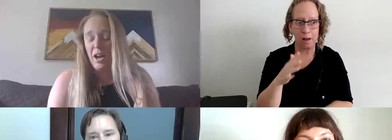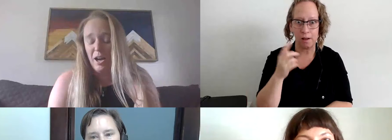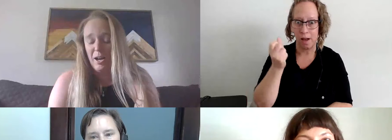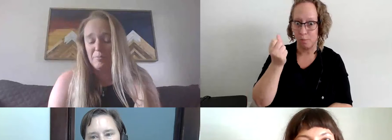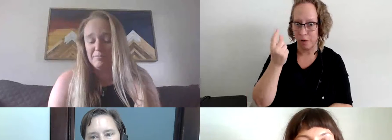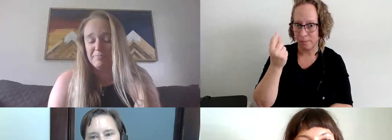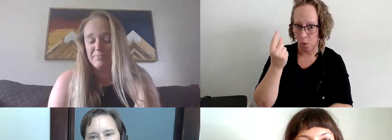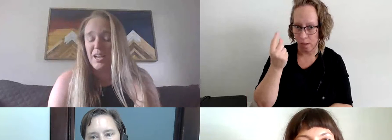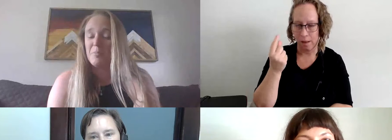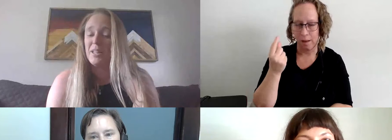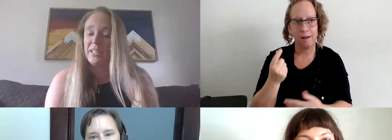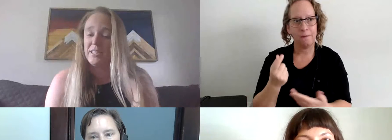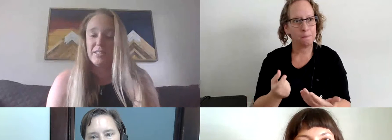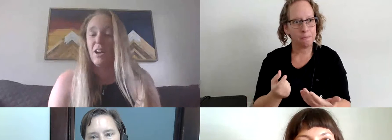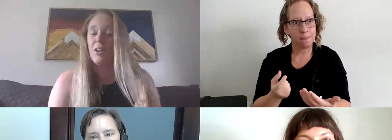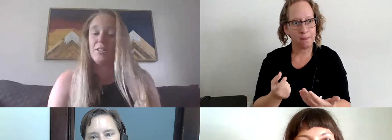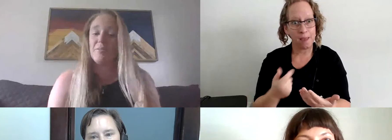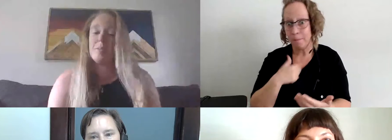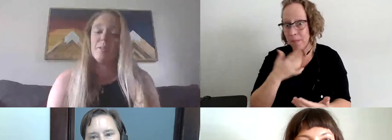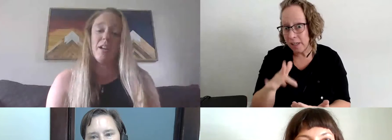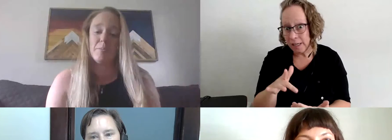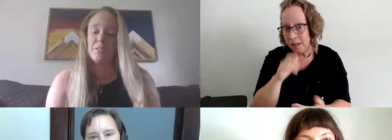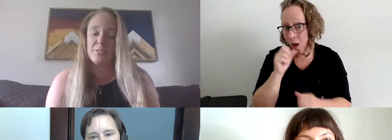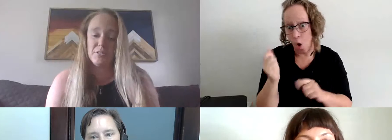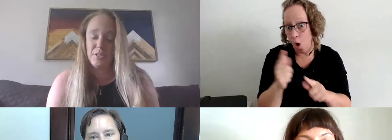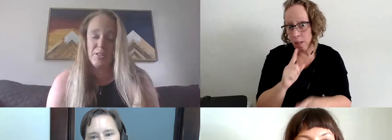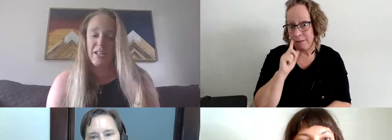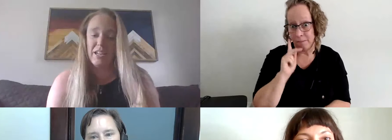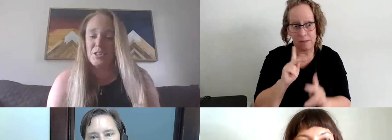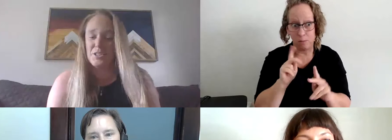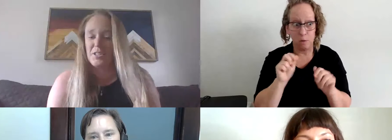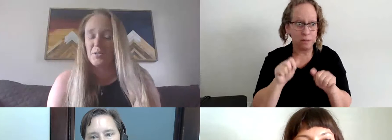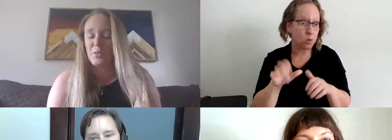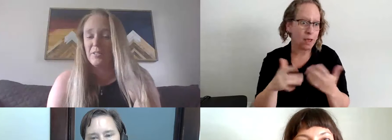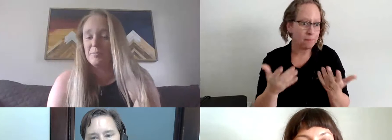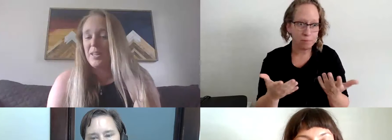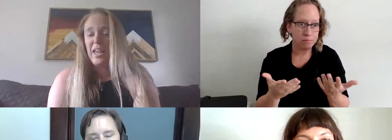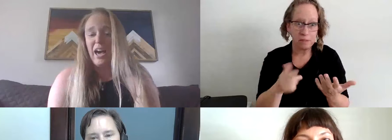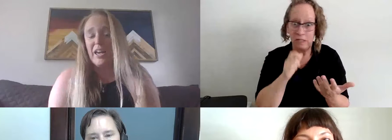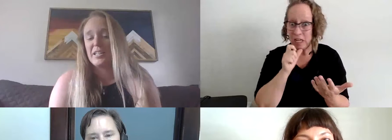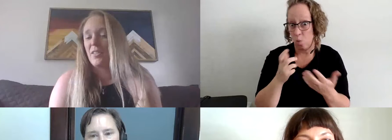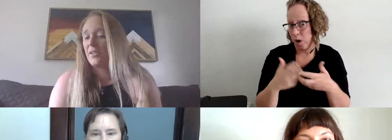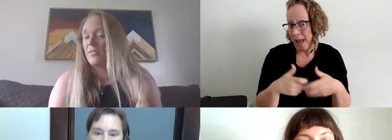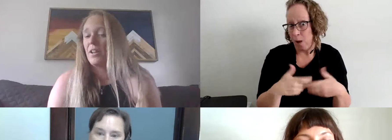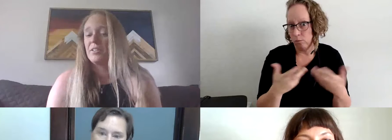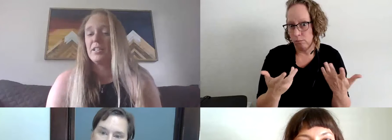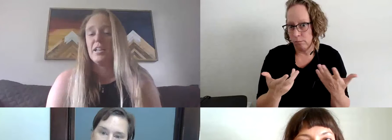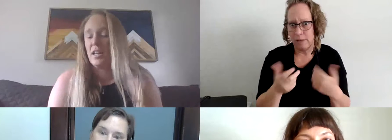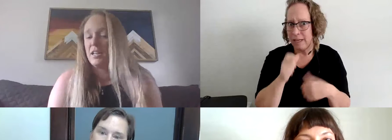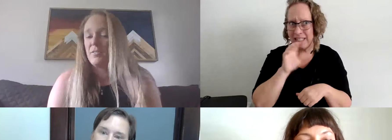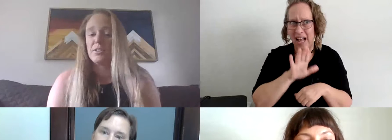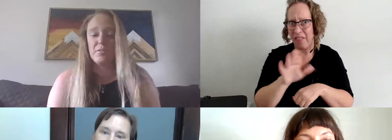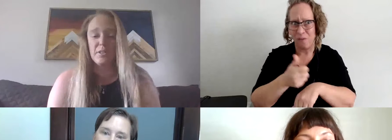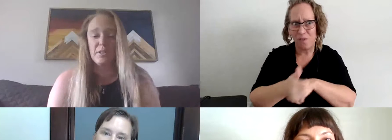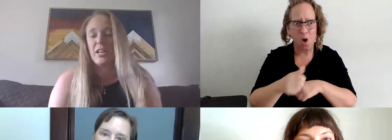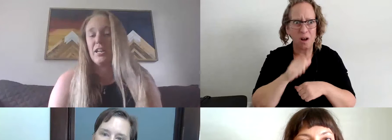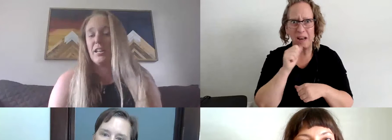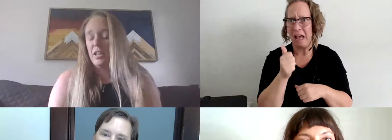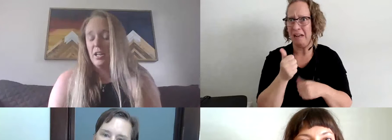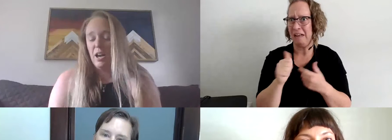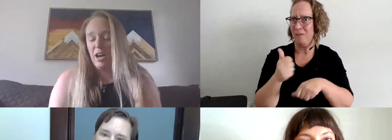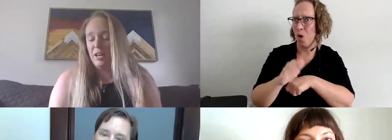comprehensible. I'm lucky. Not all deaf people are able to do that. It just doesn't work out. And it's not their fault. It's not any fault